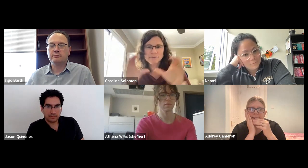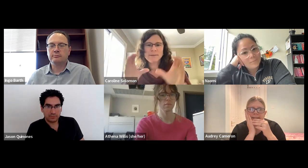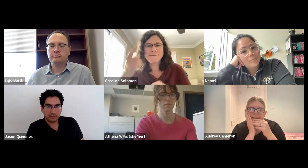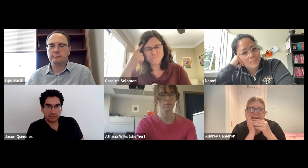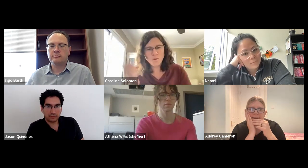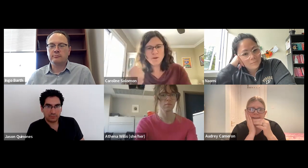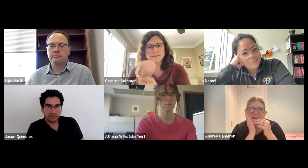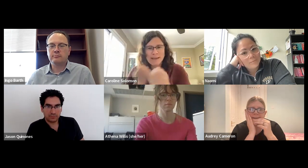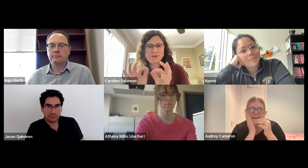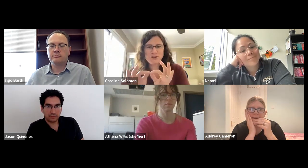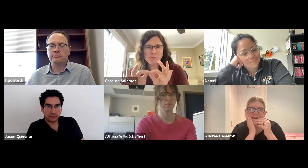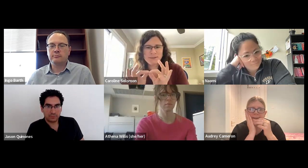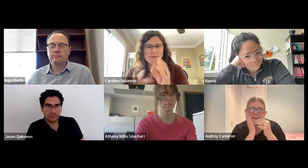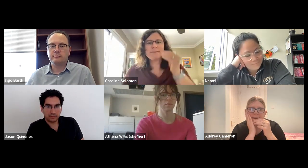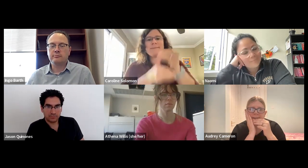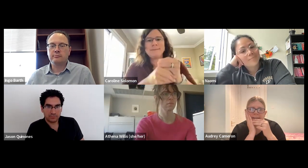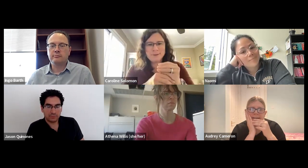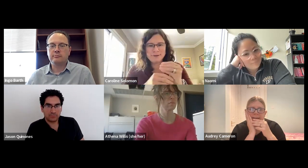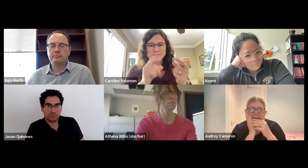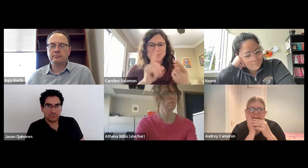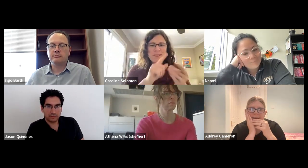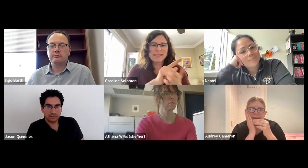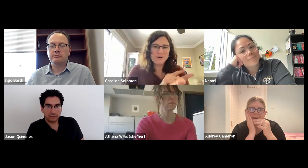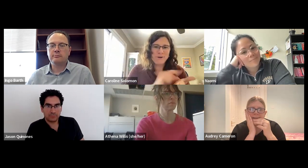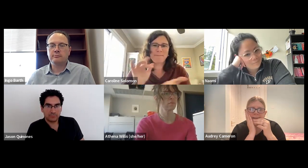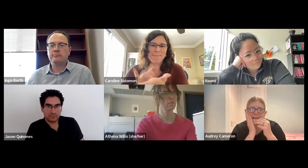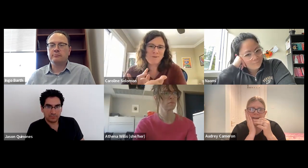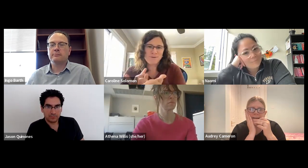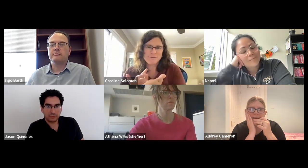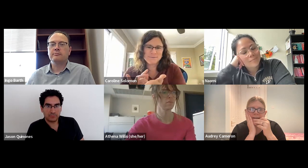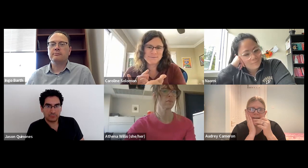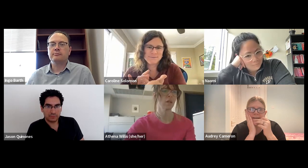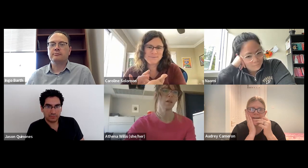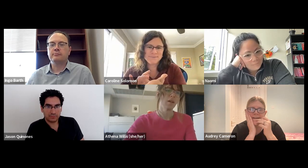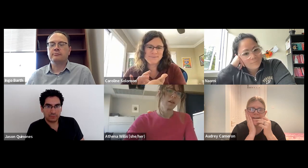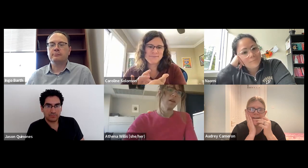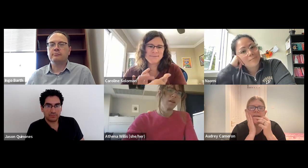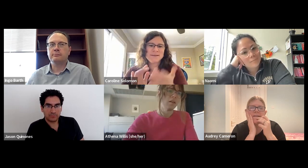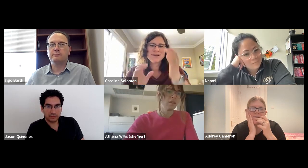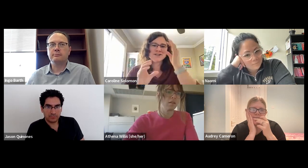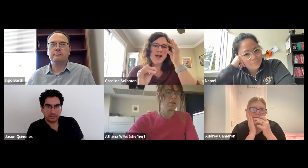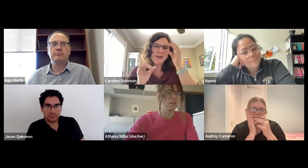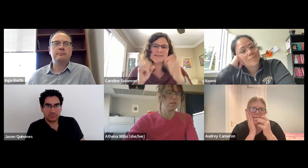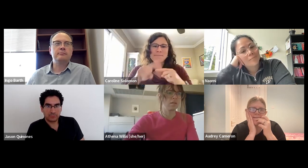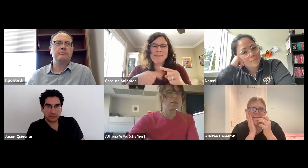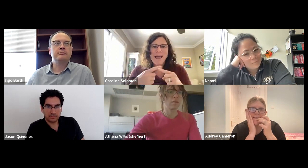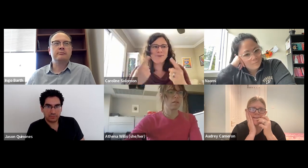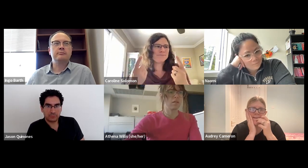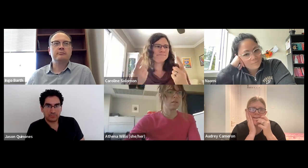And one recommendation I have for certification, one recommendation I had was certification in STEM that went beyond just legal